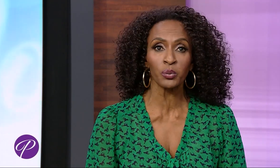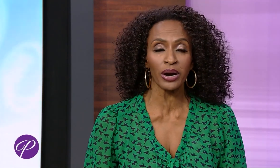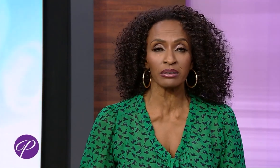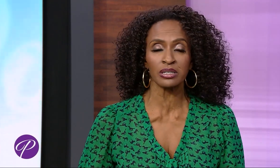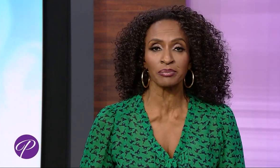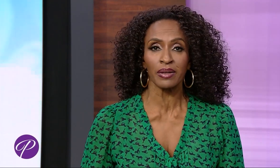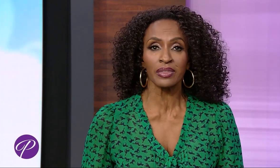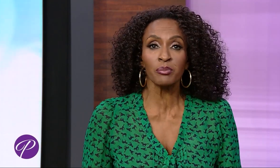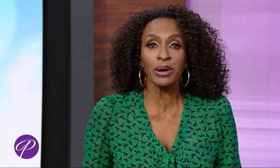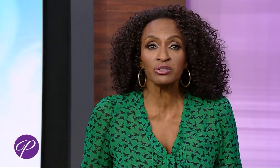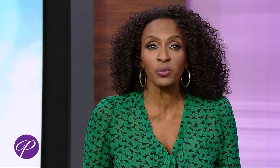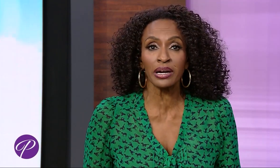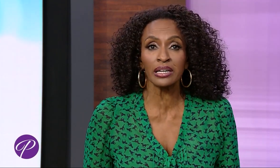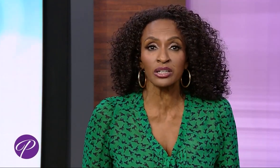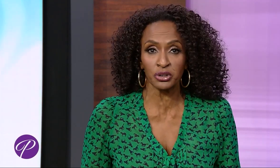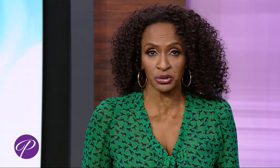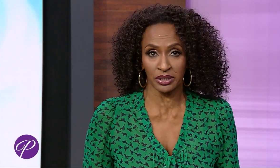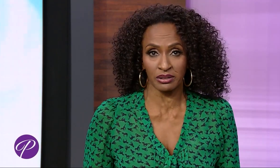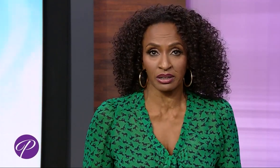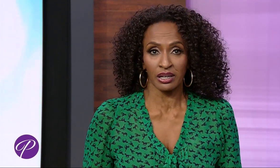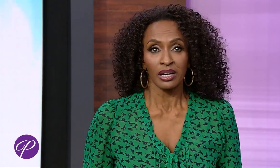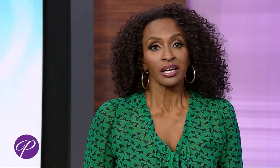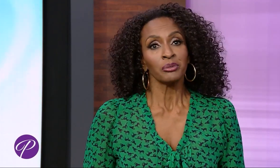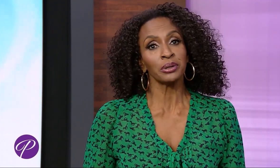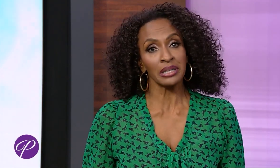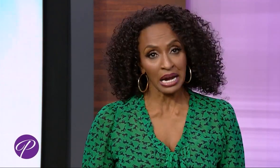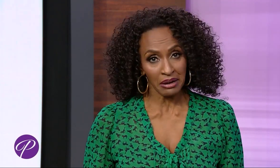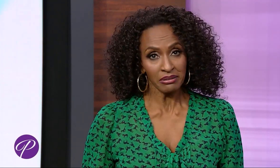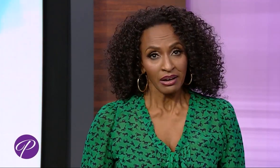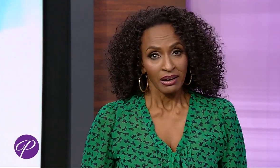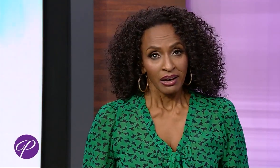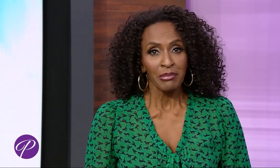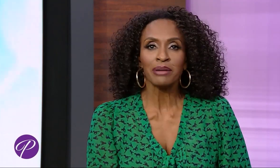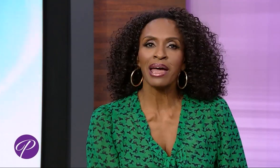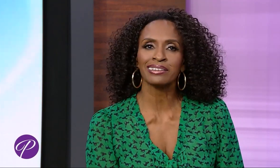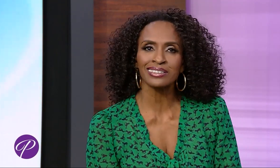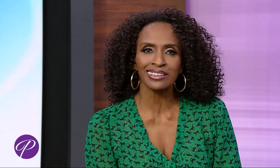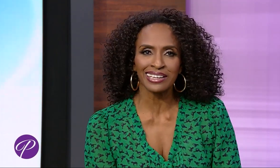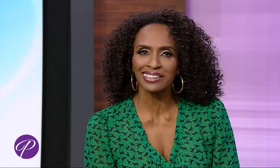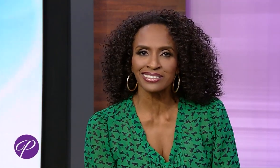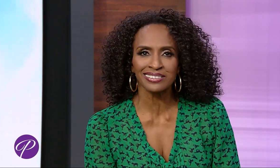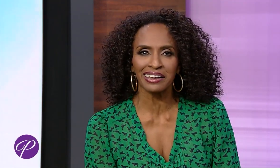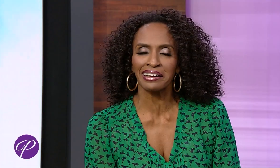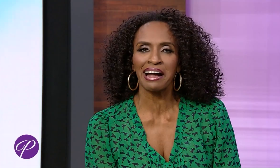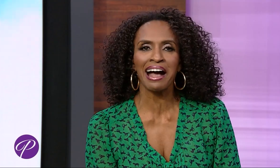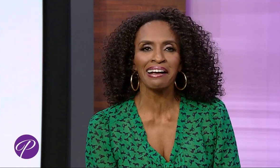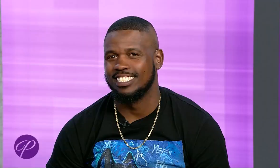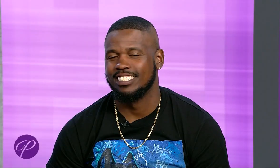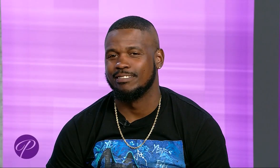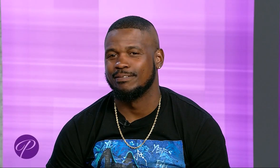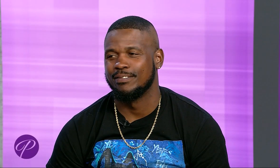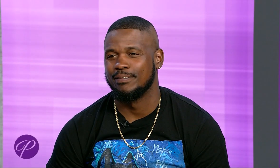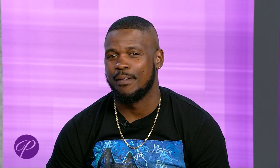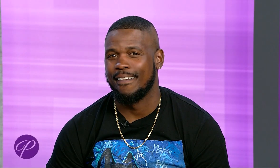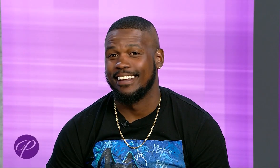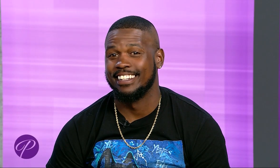around him the best way he could. But now, Maxey is a highly sought-after